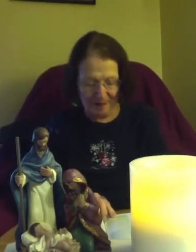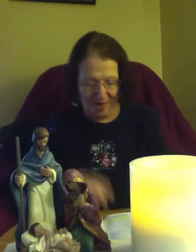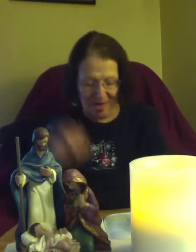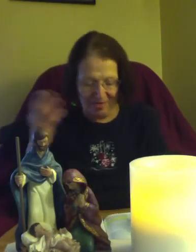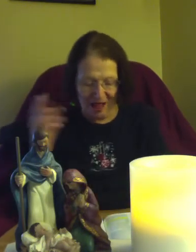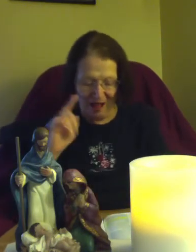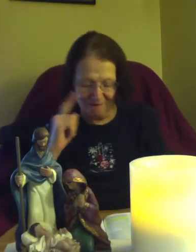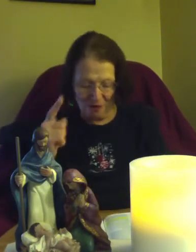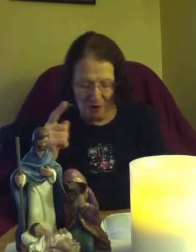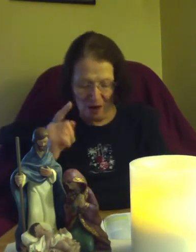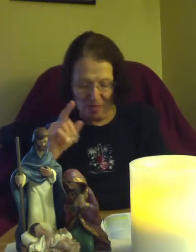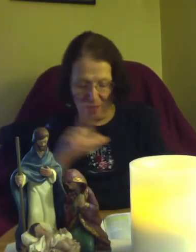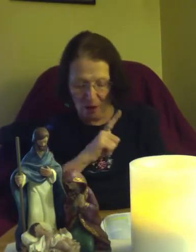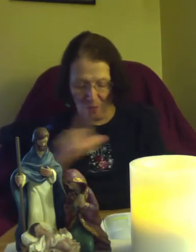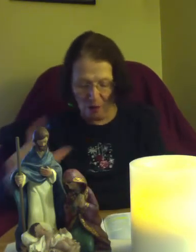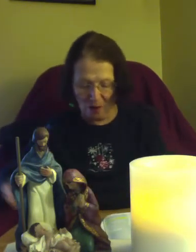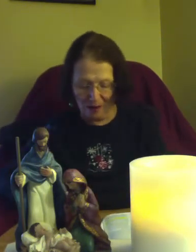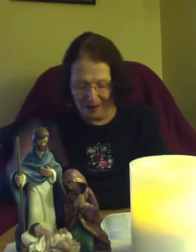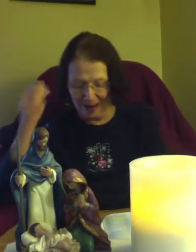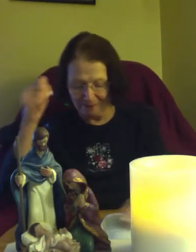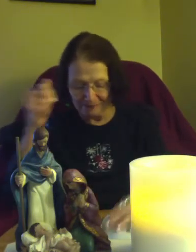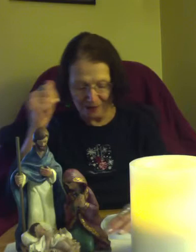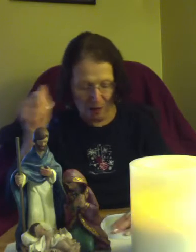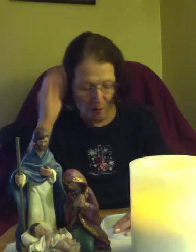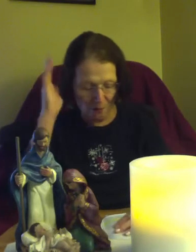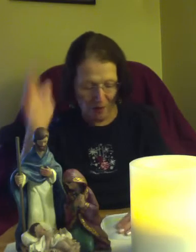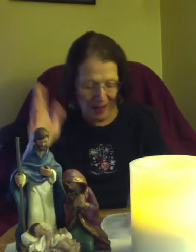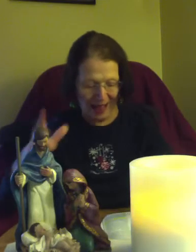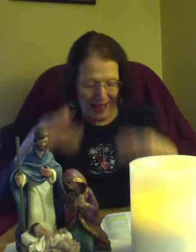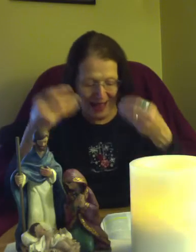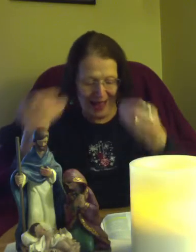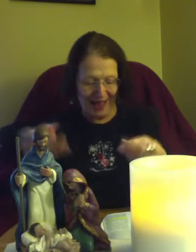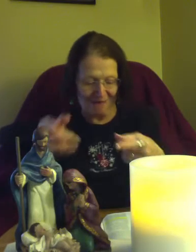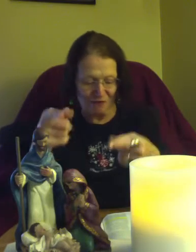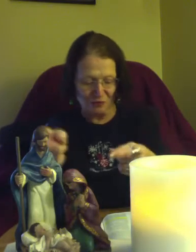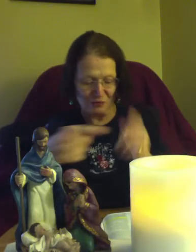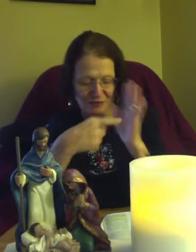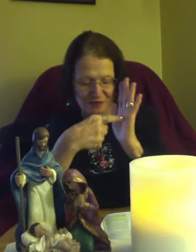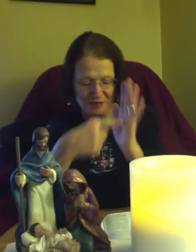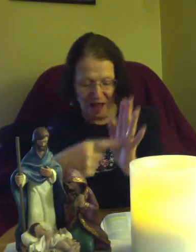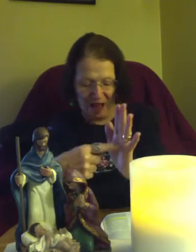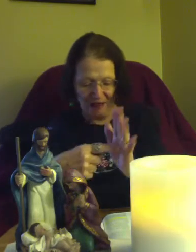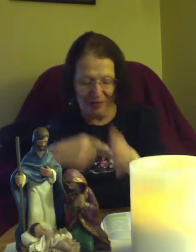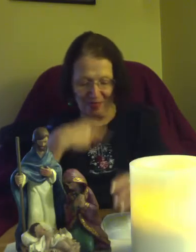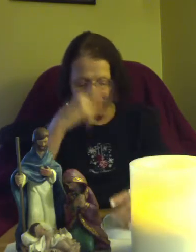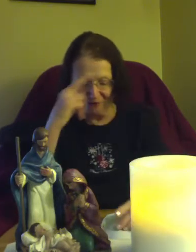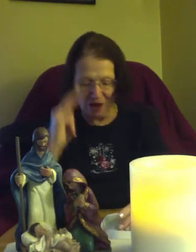Da-pa Da-oh Na-pa F Da-pa